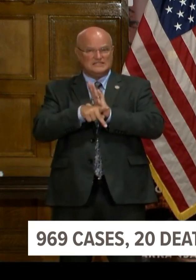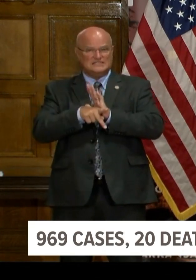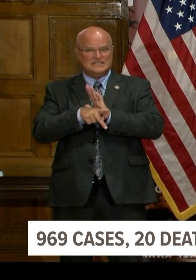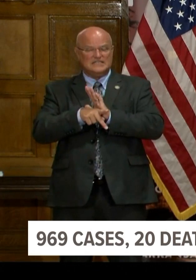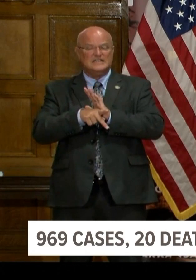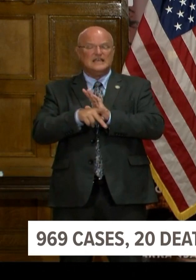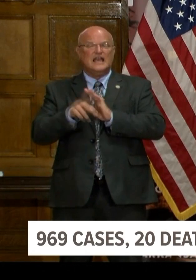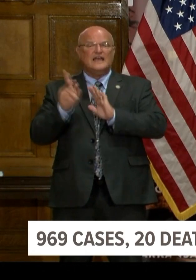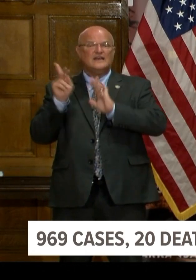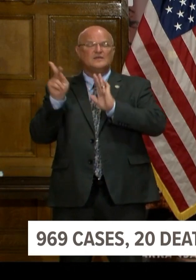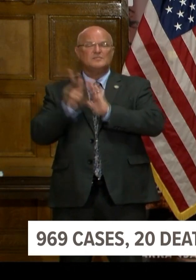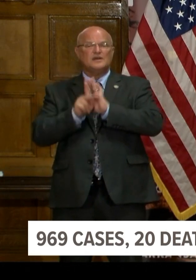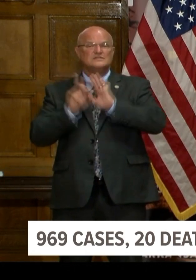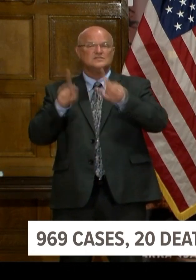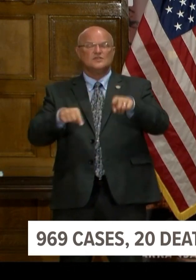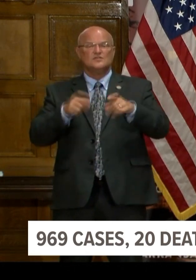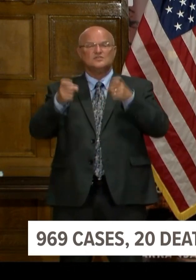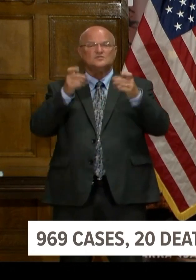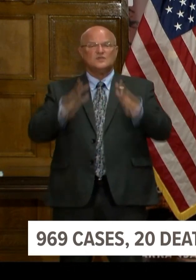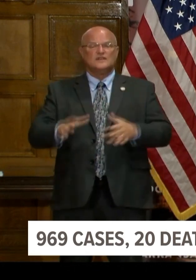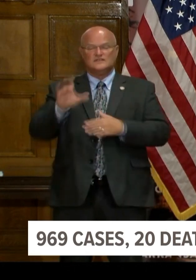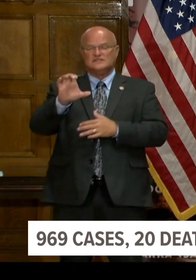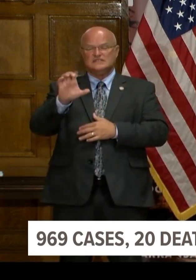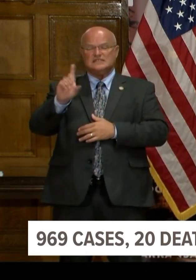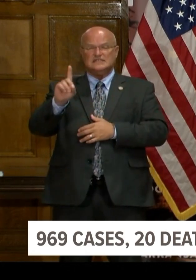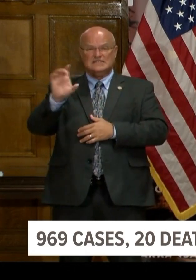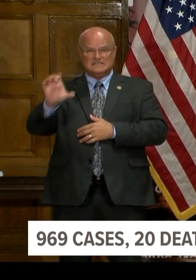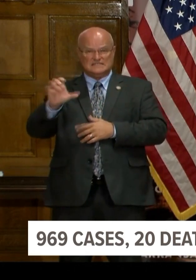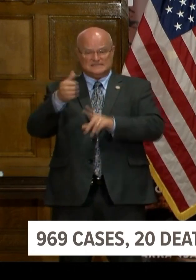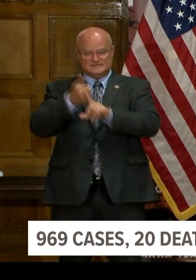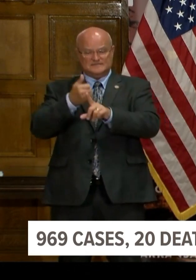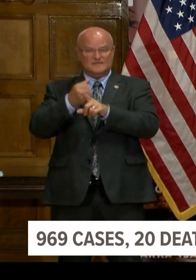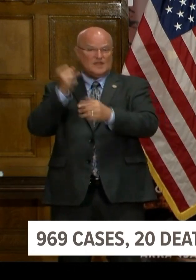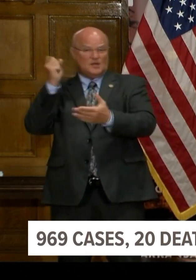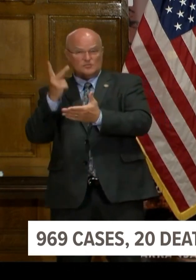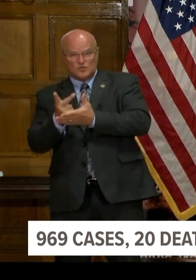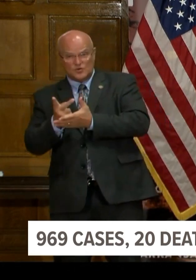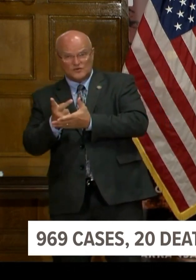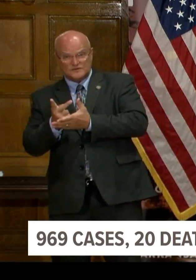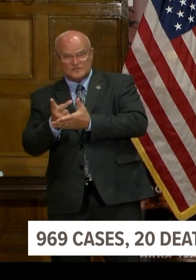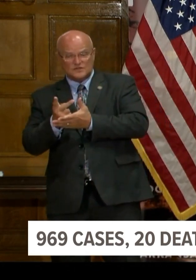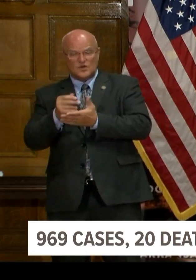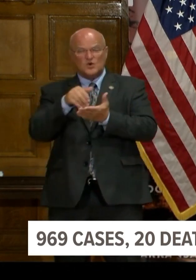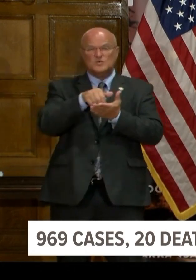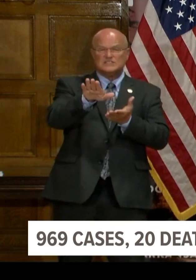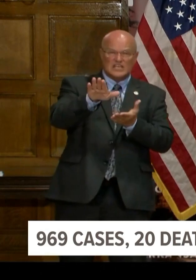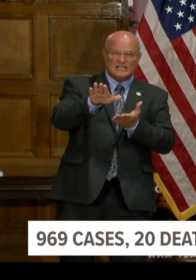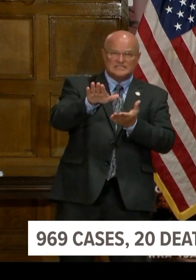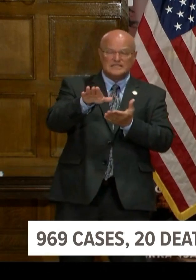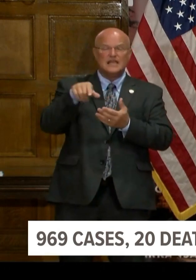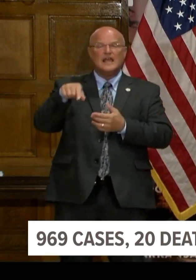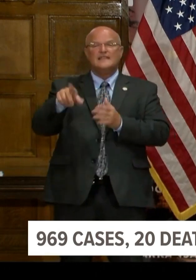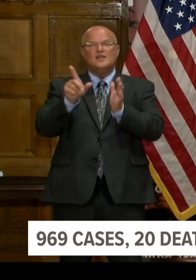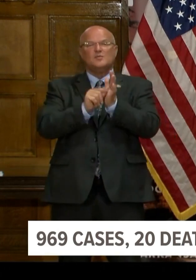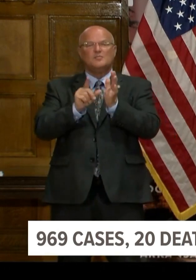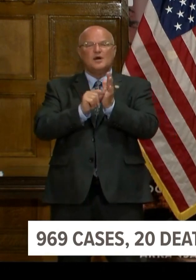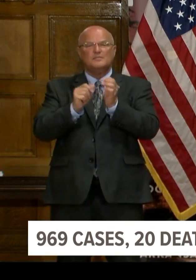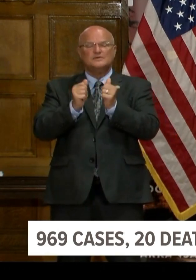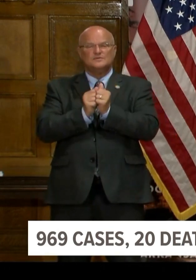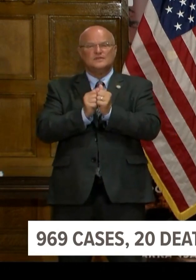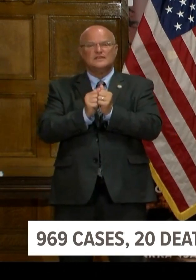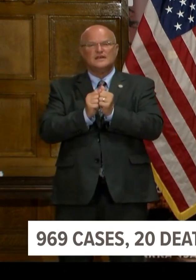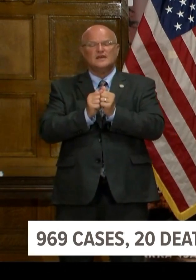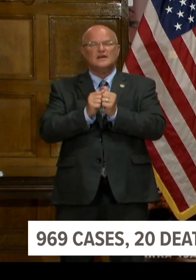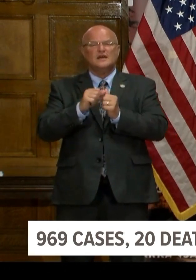recommendations go to the director of the CDC, who then either approves of them or rejects them, and they are published in the